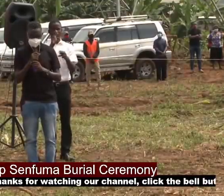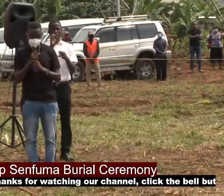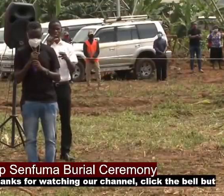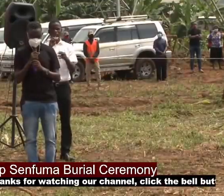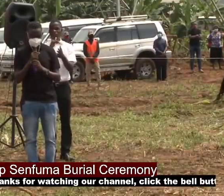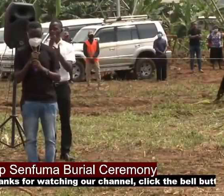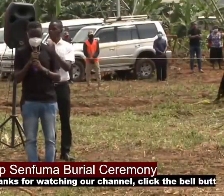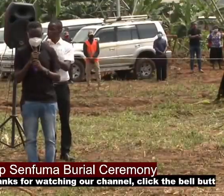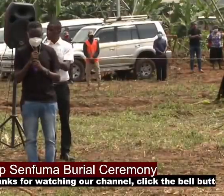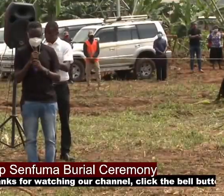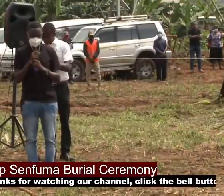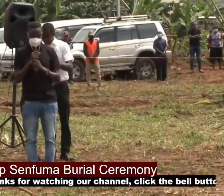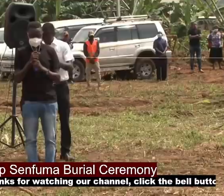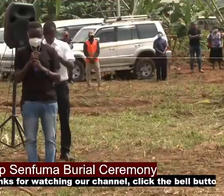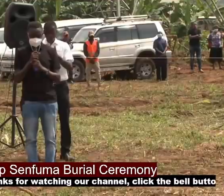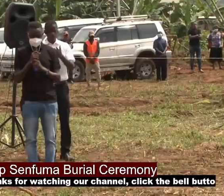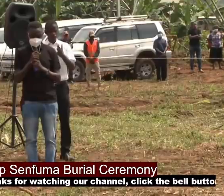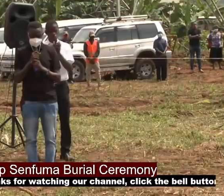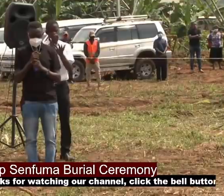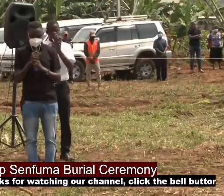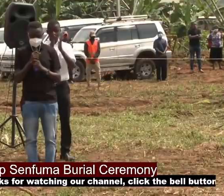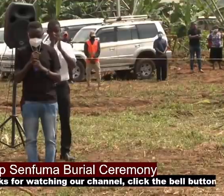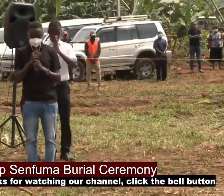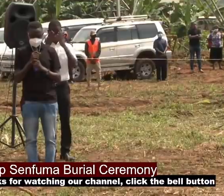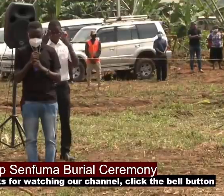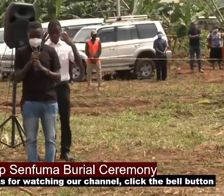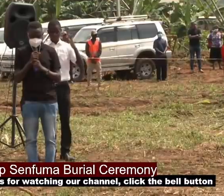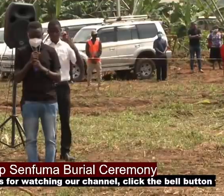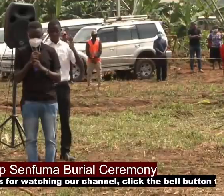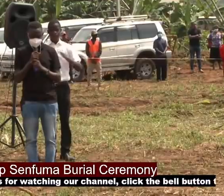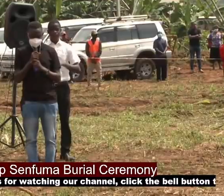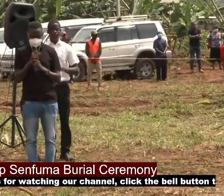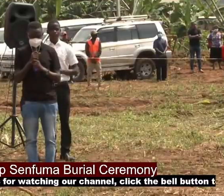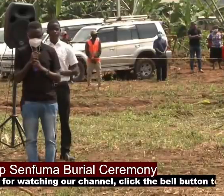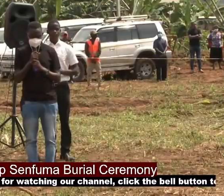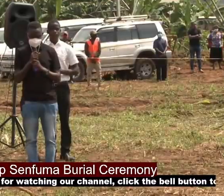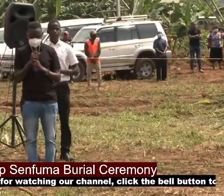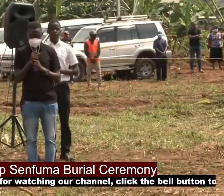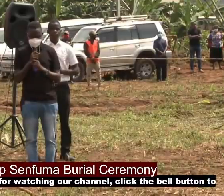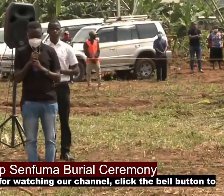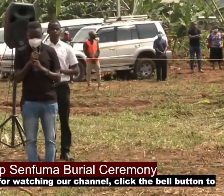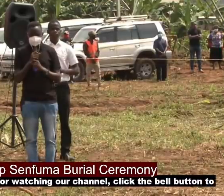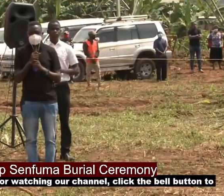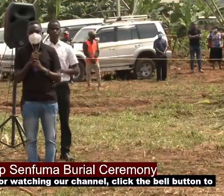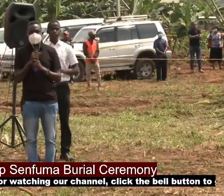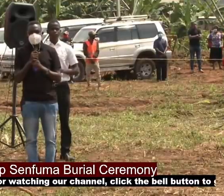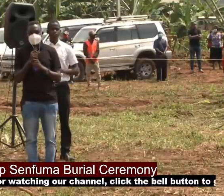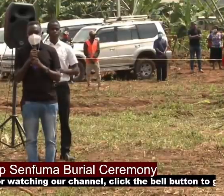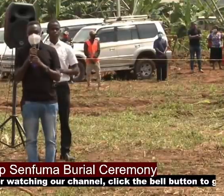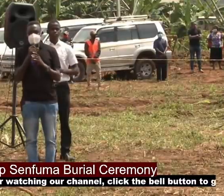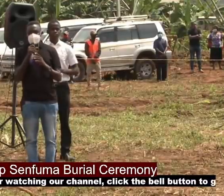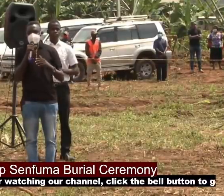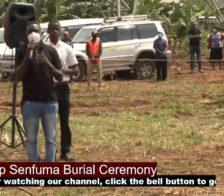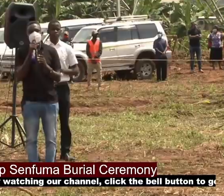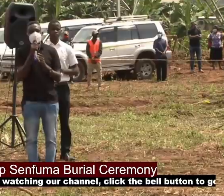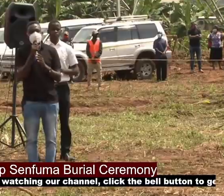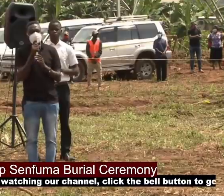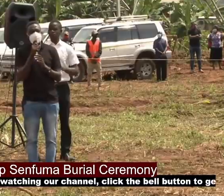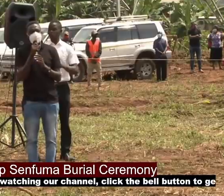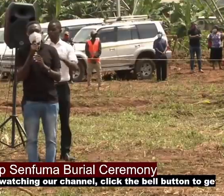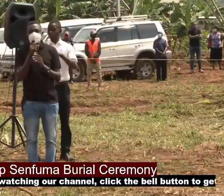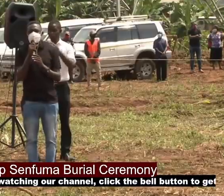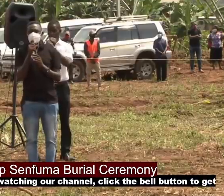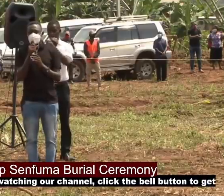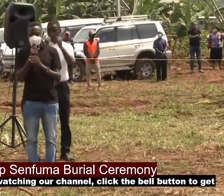so I would go to the born agains, but just that these people who are paying my school fees would see that I prayed.